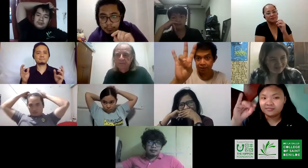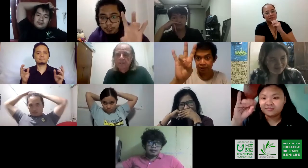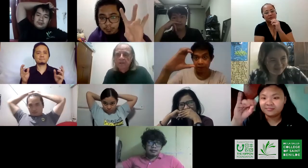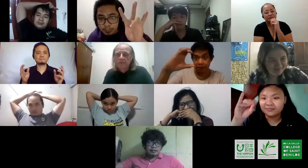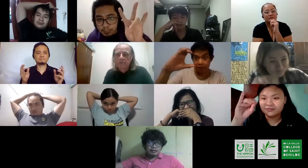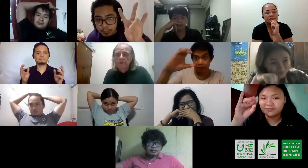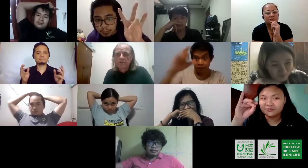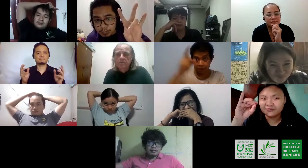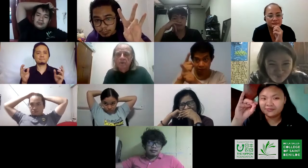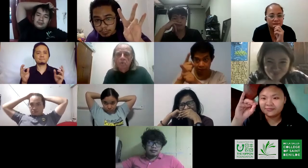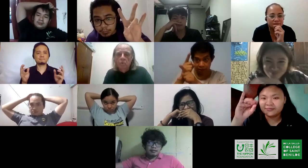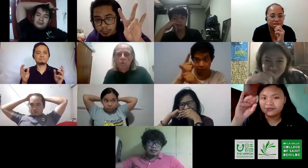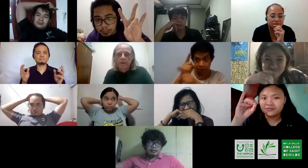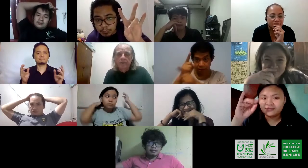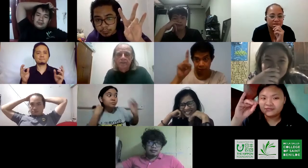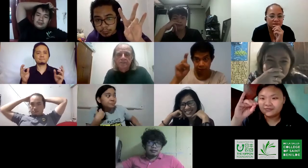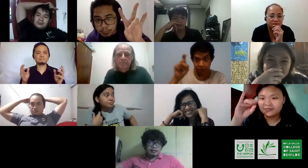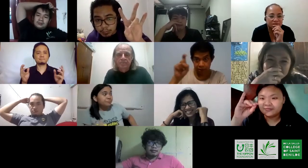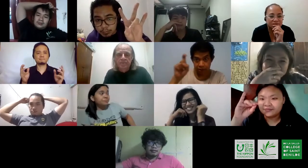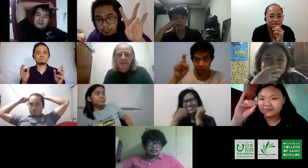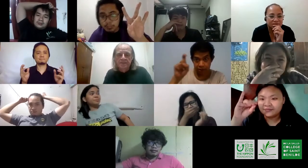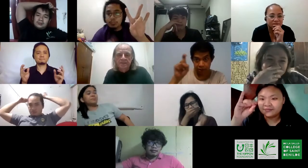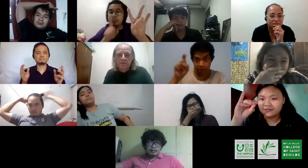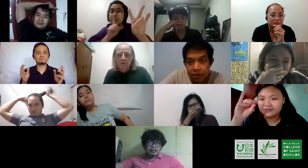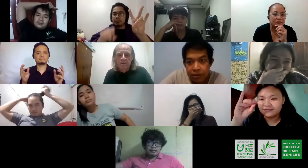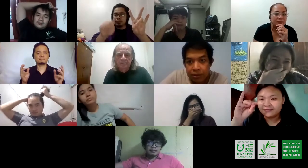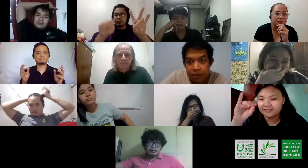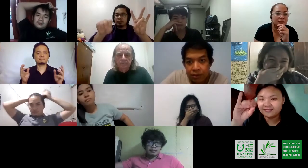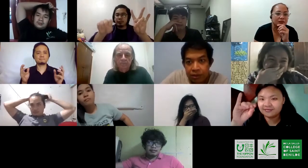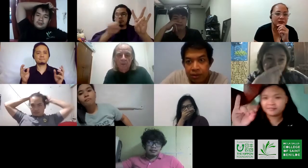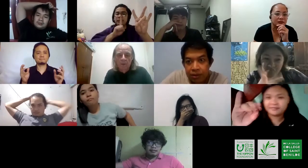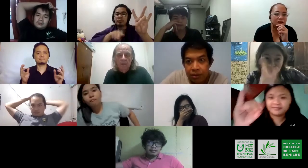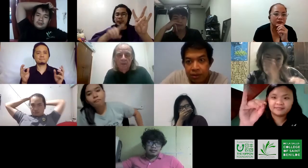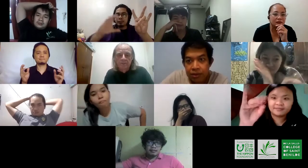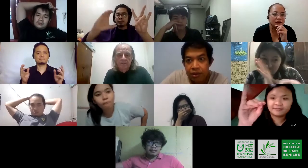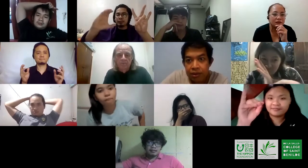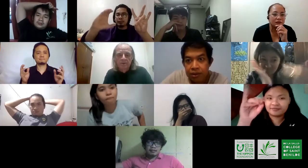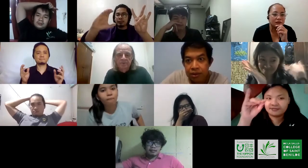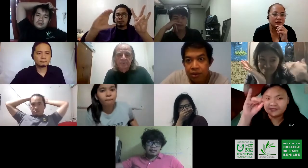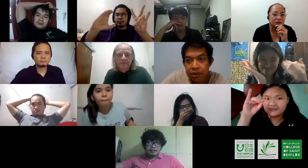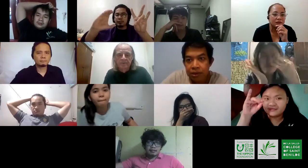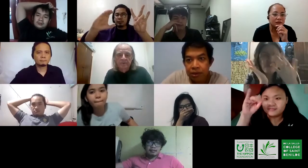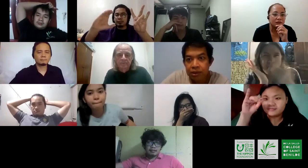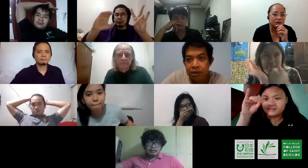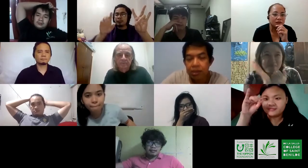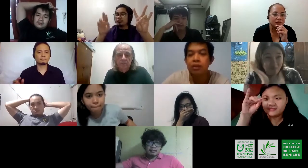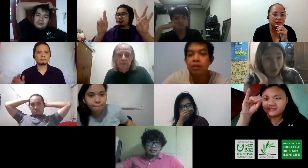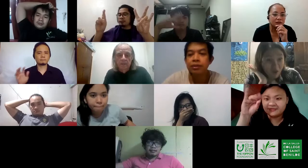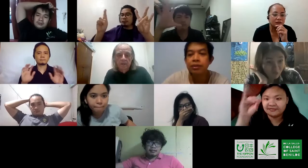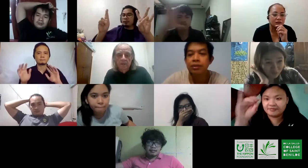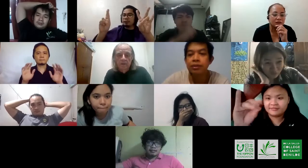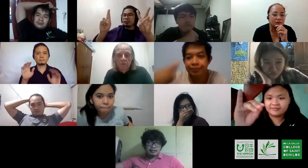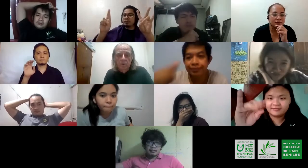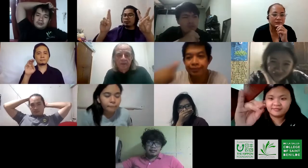different. You need to know where these places are. So Martha's Vineyard,